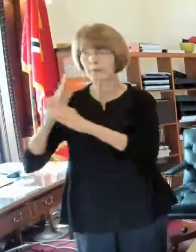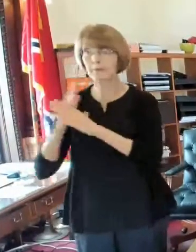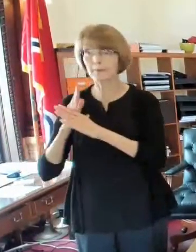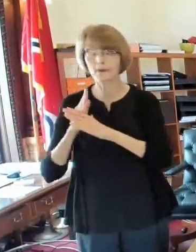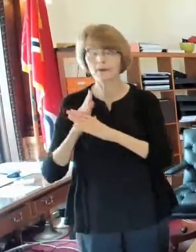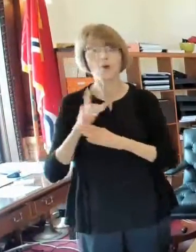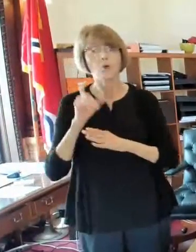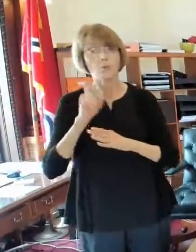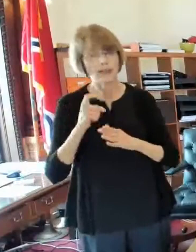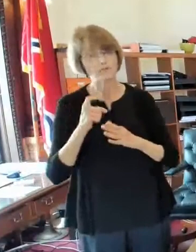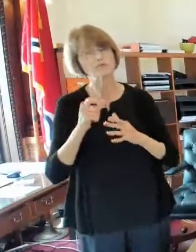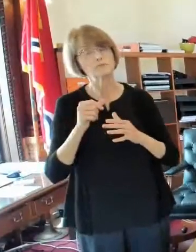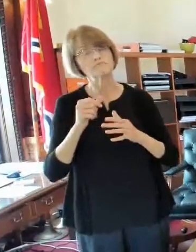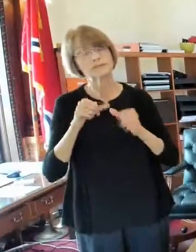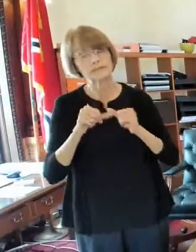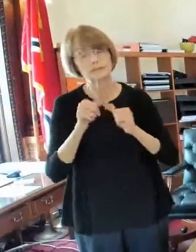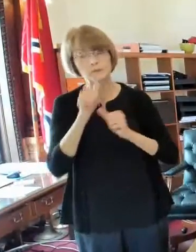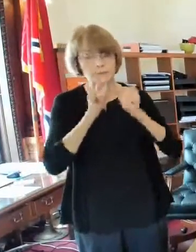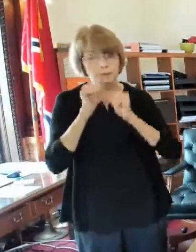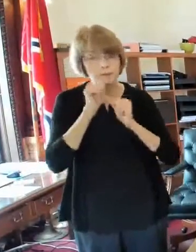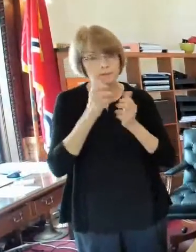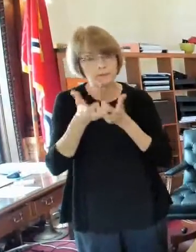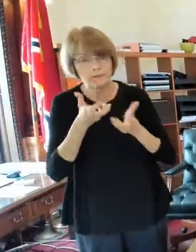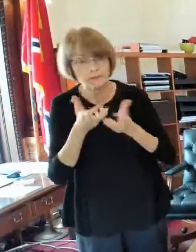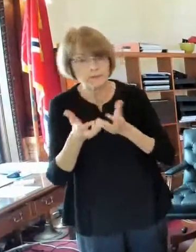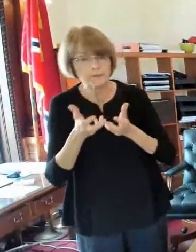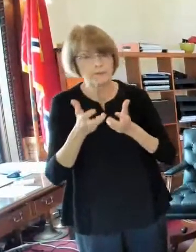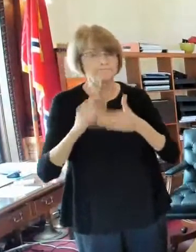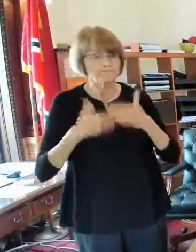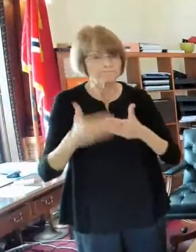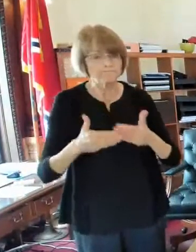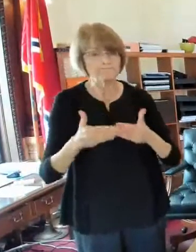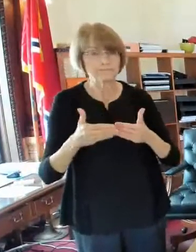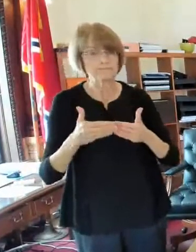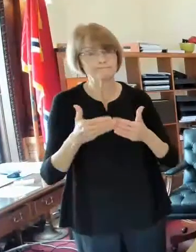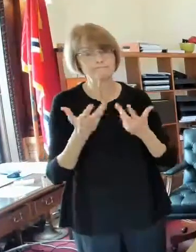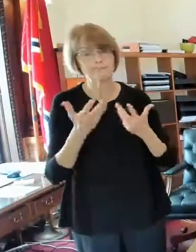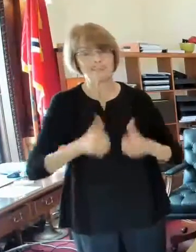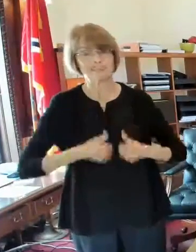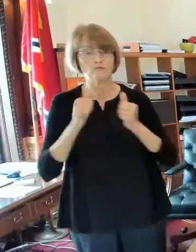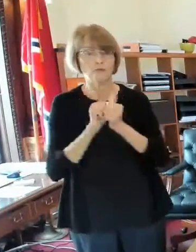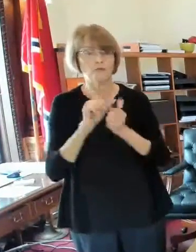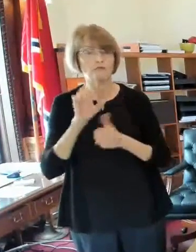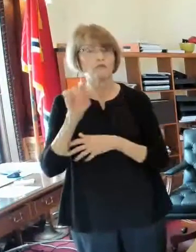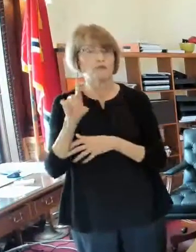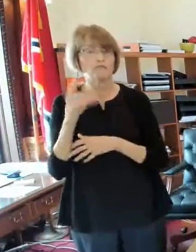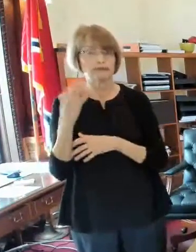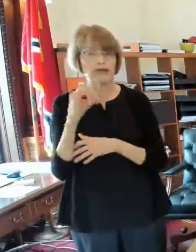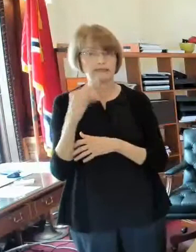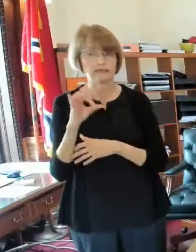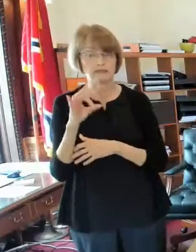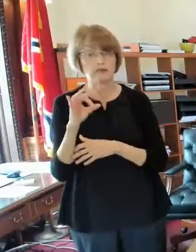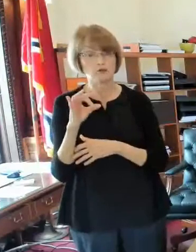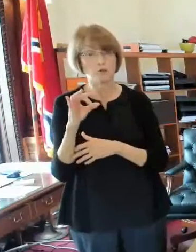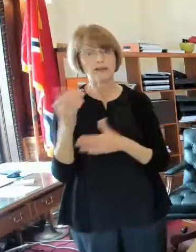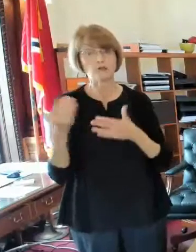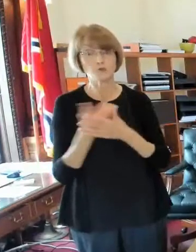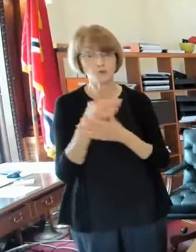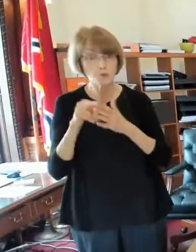And so these measures that we announced today are those measures that hopefully will help us be able to do